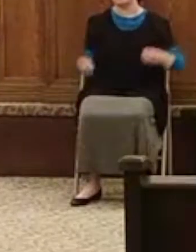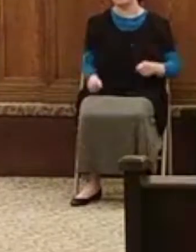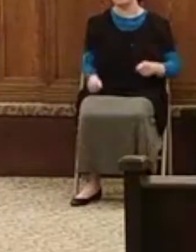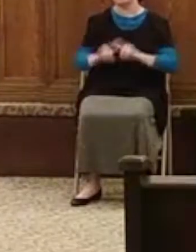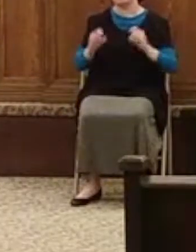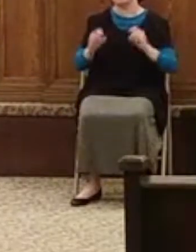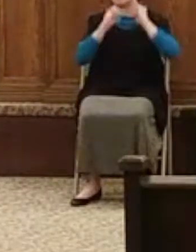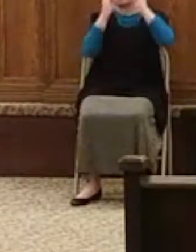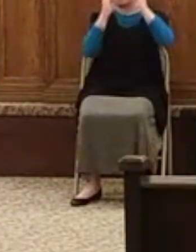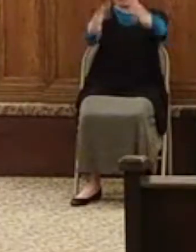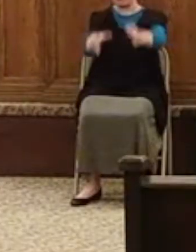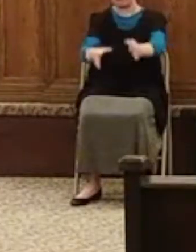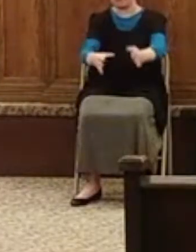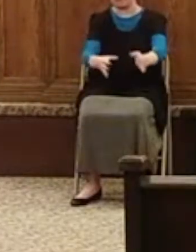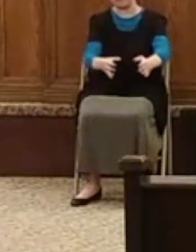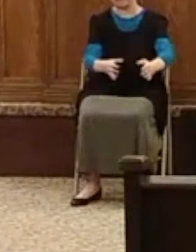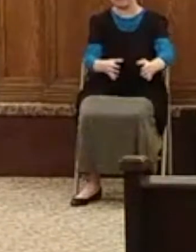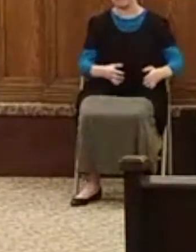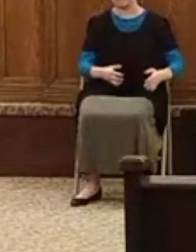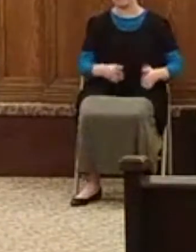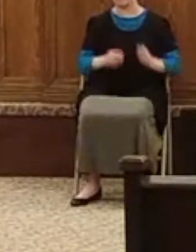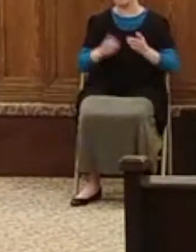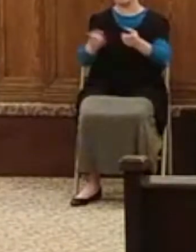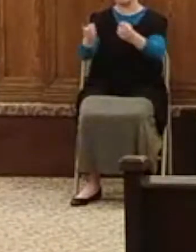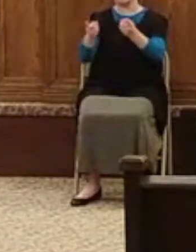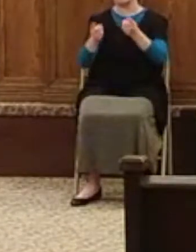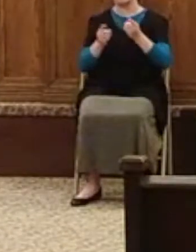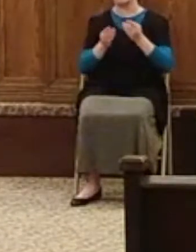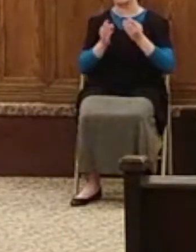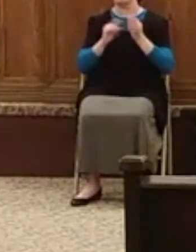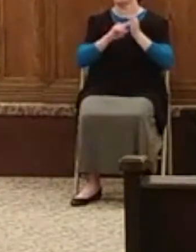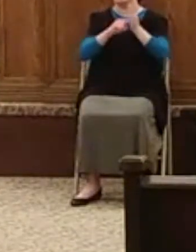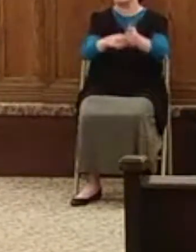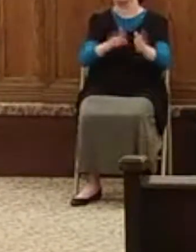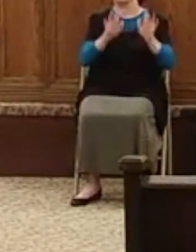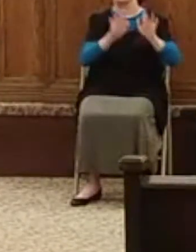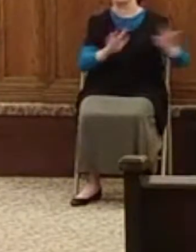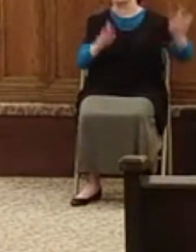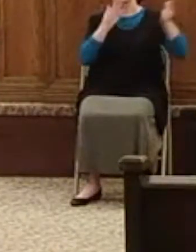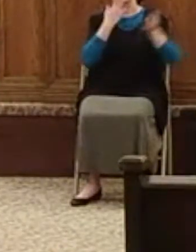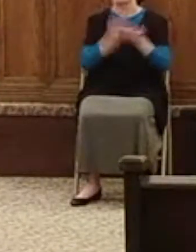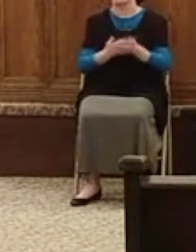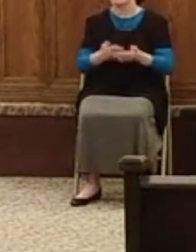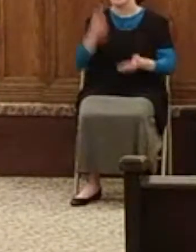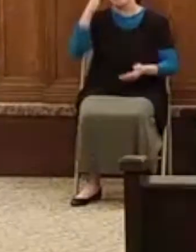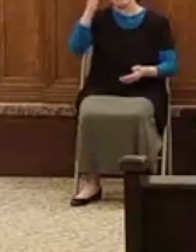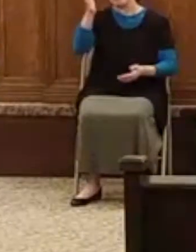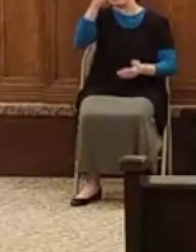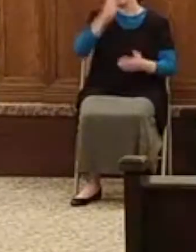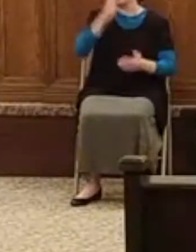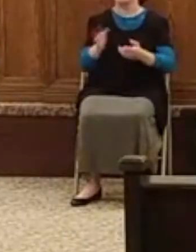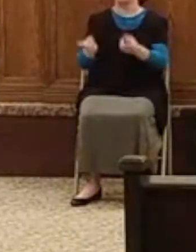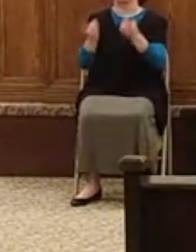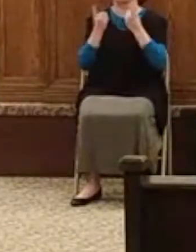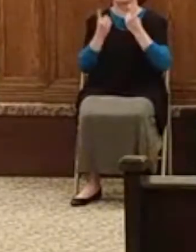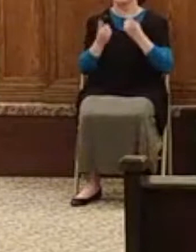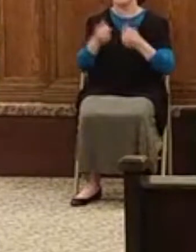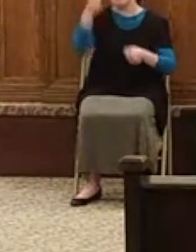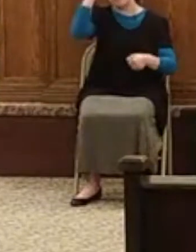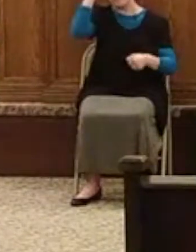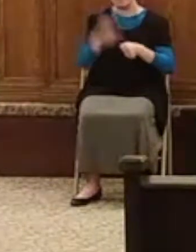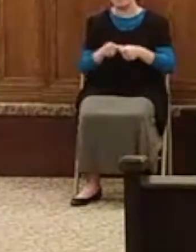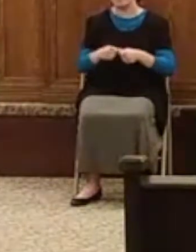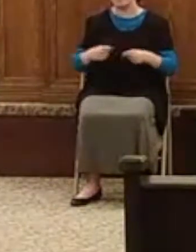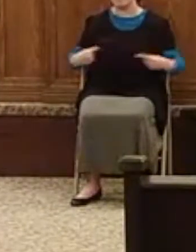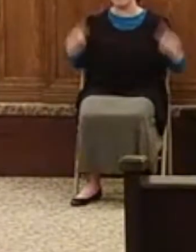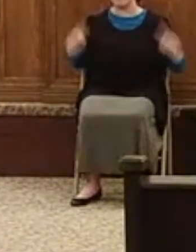Instead of casting us to the side, He has shown us mercy and goodness. I know where God brought me from. I